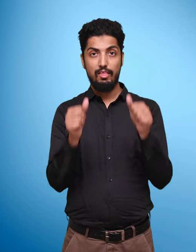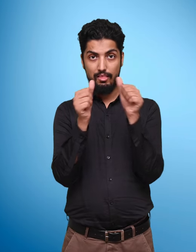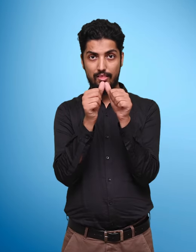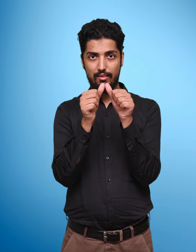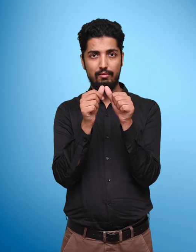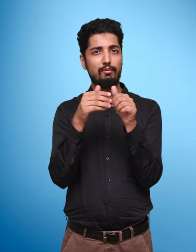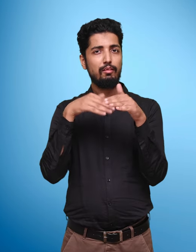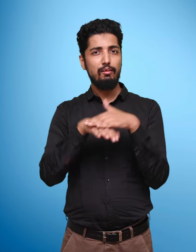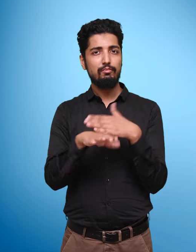A.